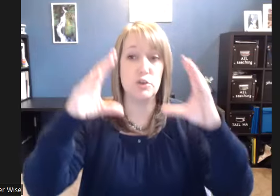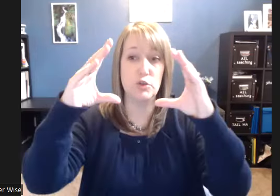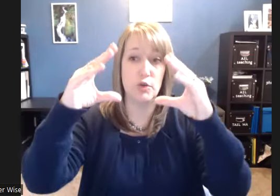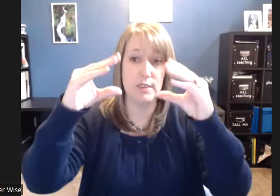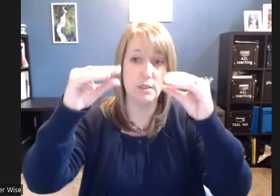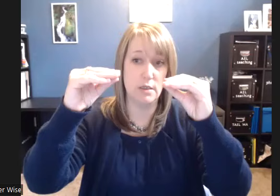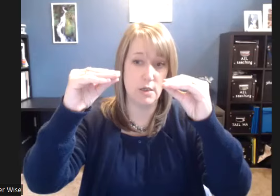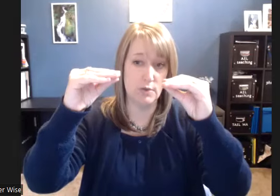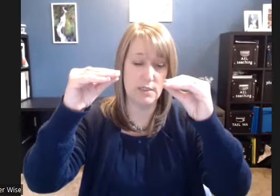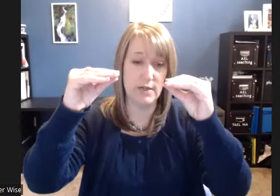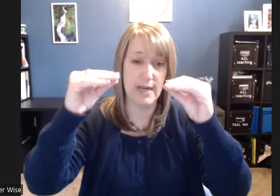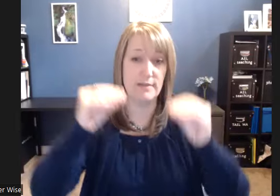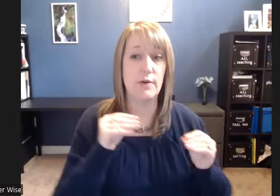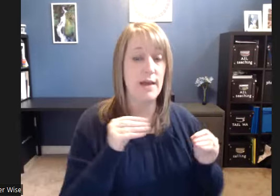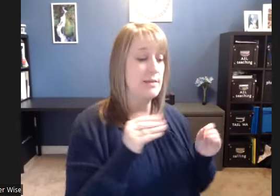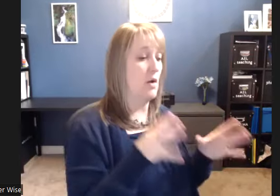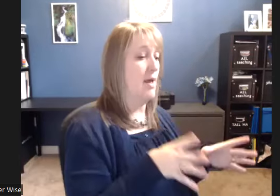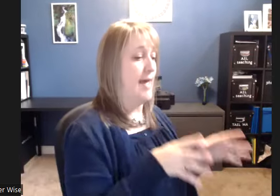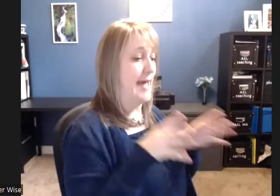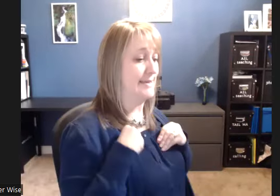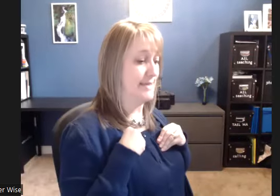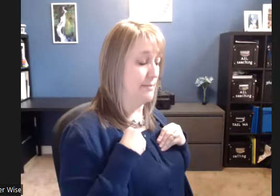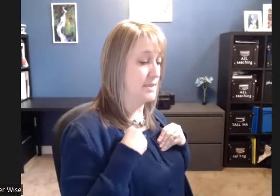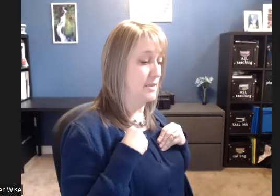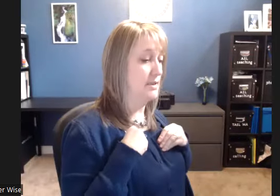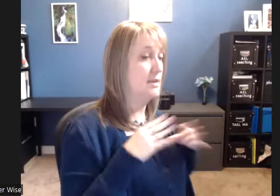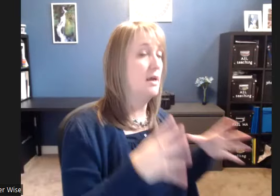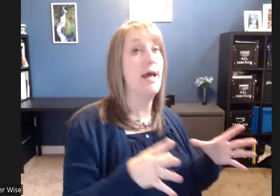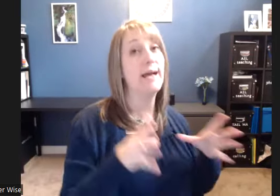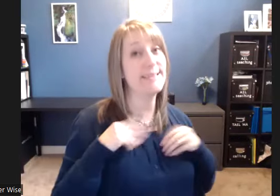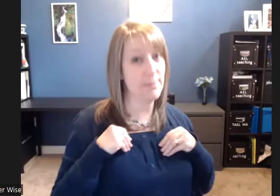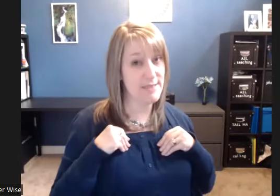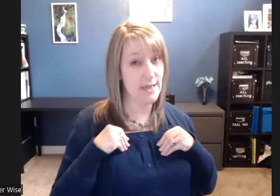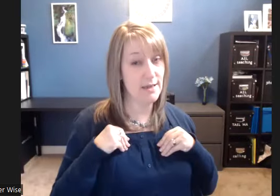you're going to close your hands. Okay. So accept, accepting.